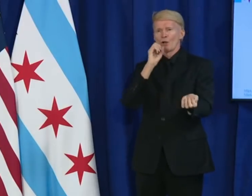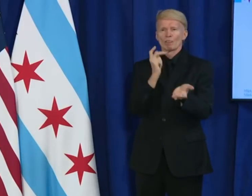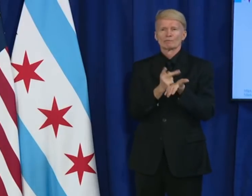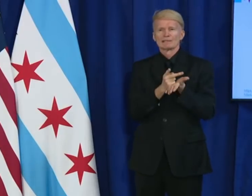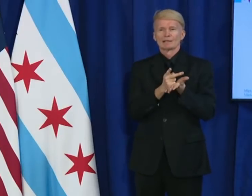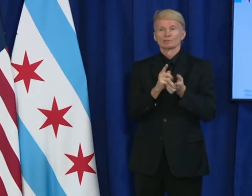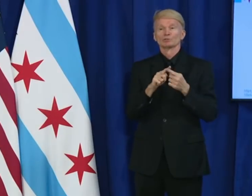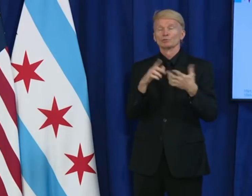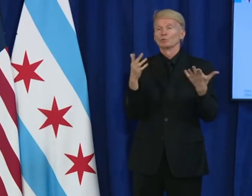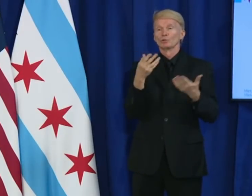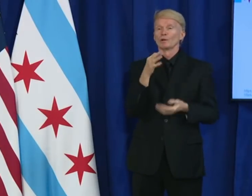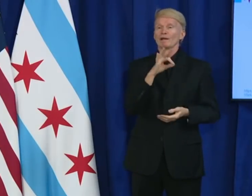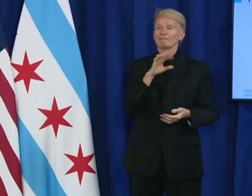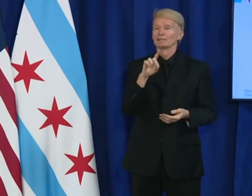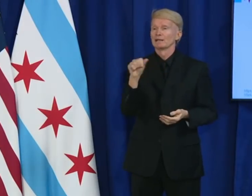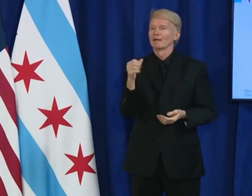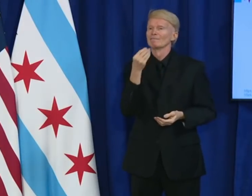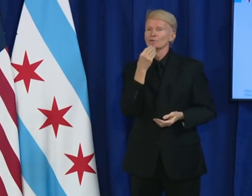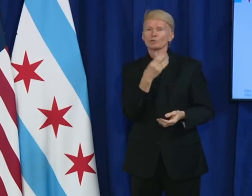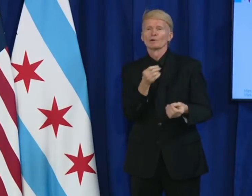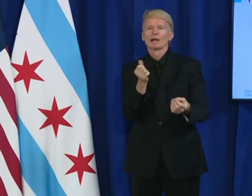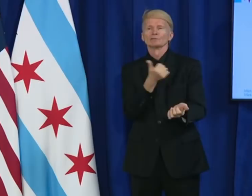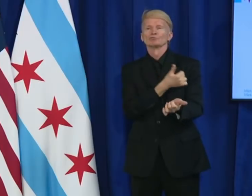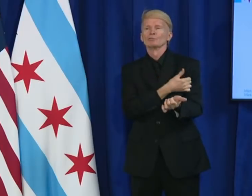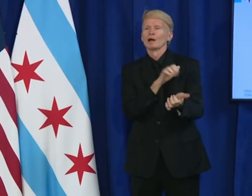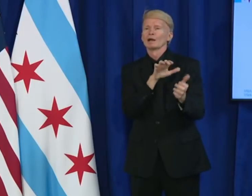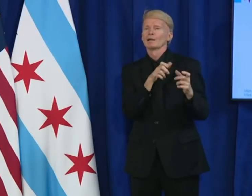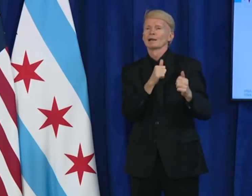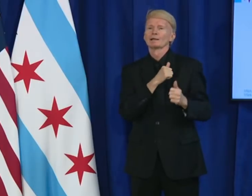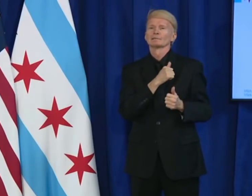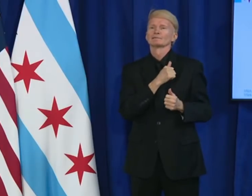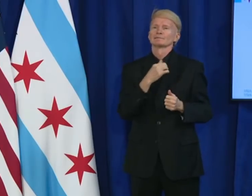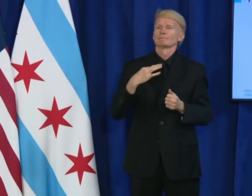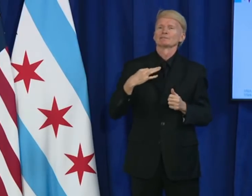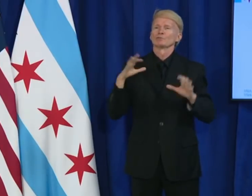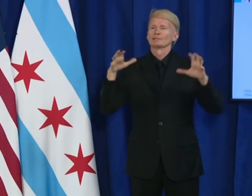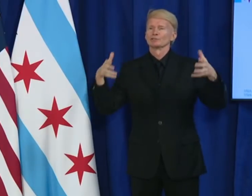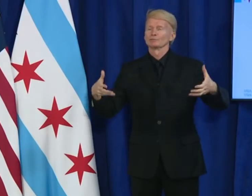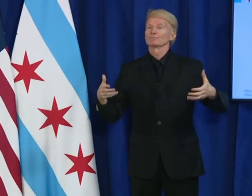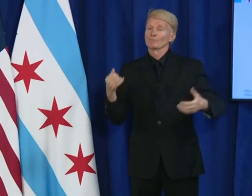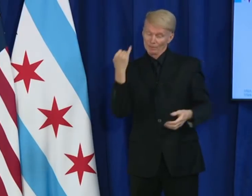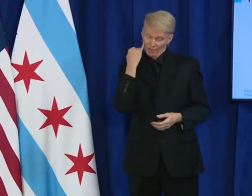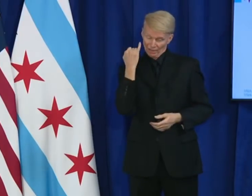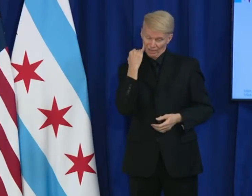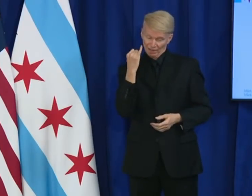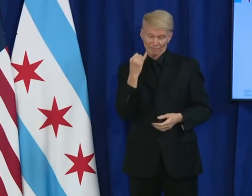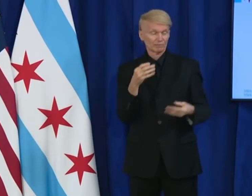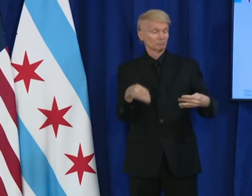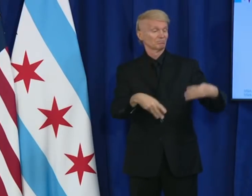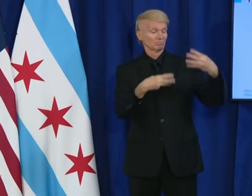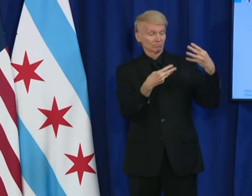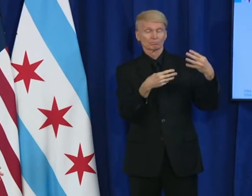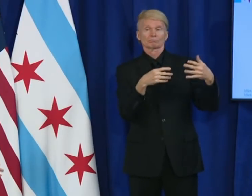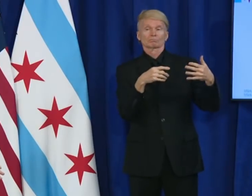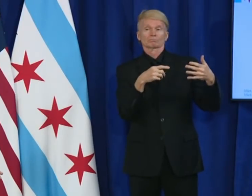FDA, and it will then be under review. If the final data from these trials, or the next